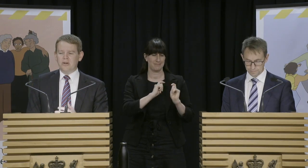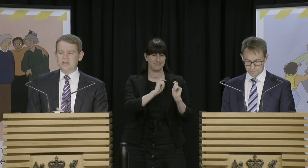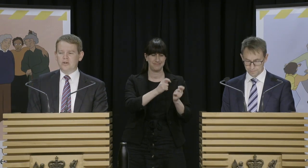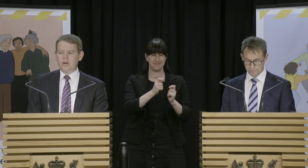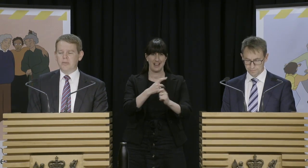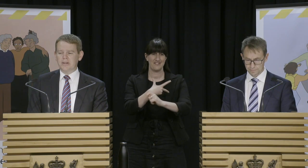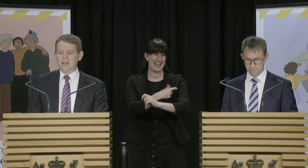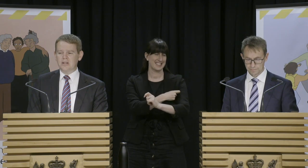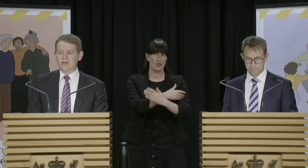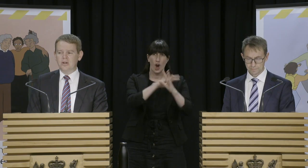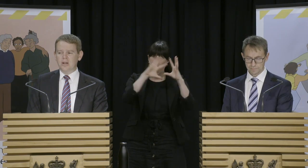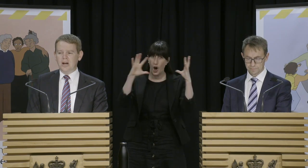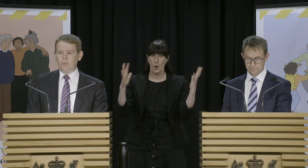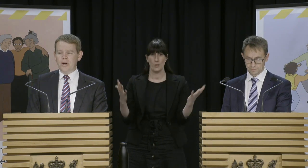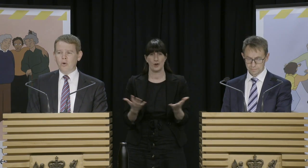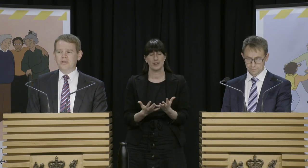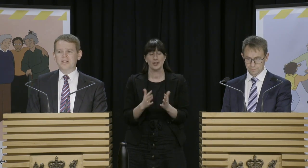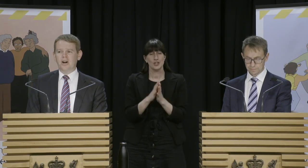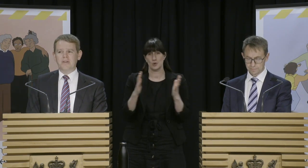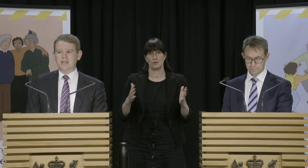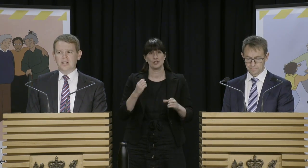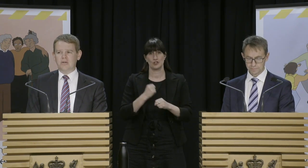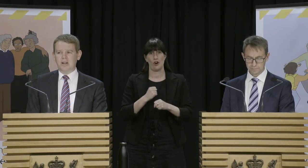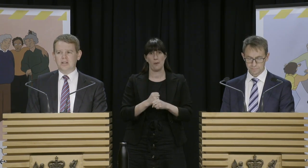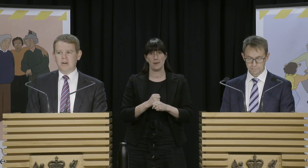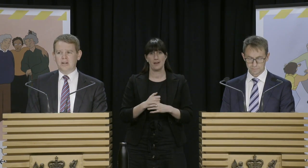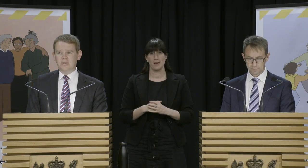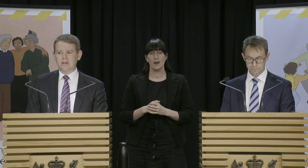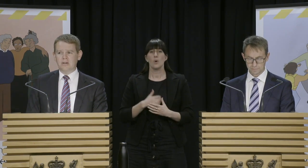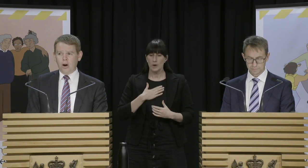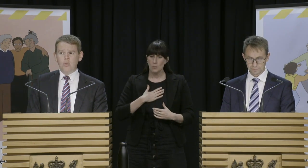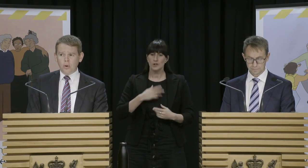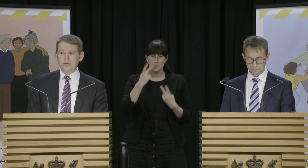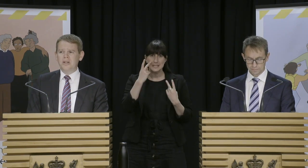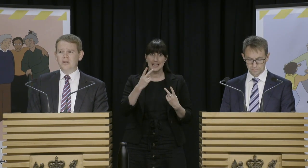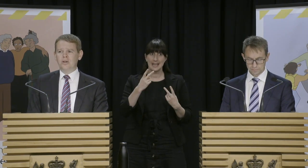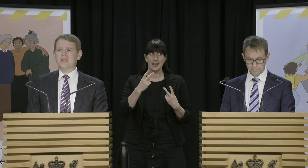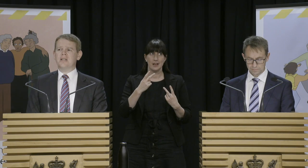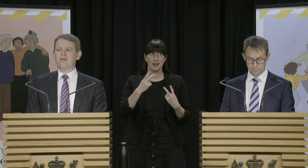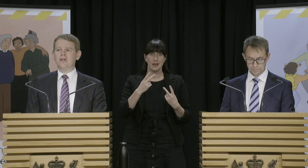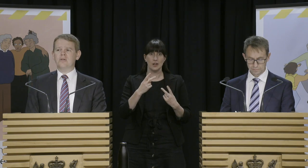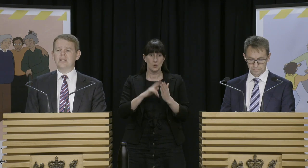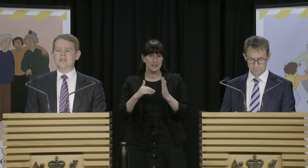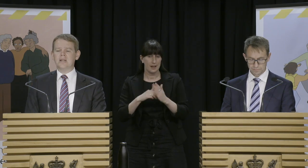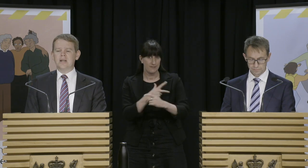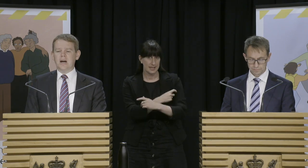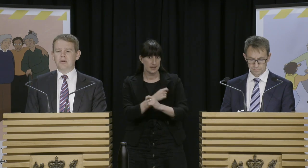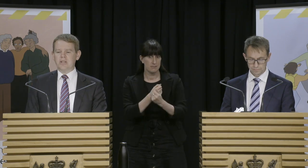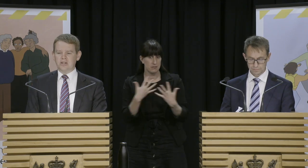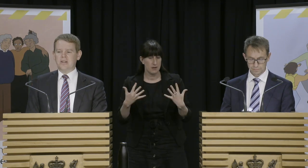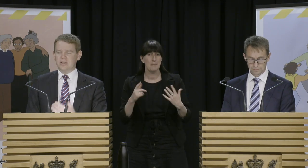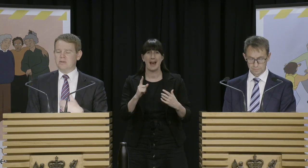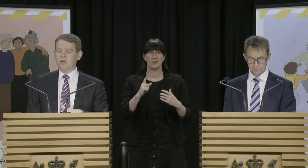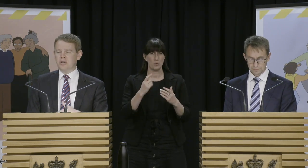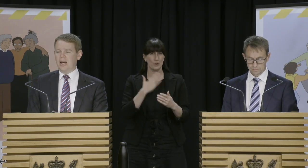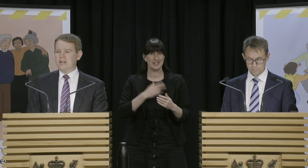you'll always hear us talking about this here too, we want to see high vaccination rates around the whole world, not just here in New Zealand, because